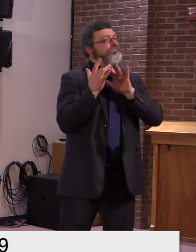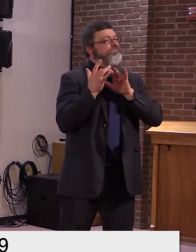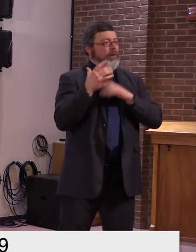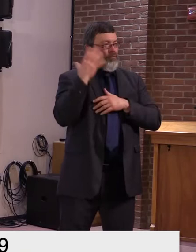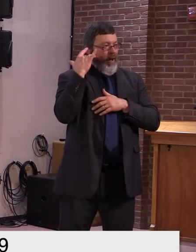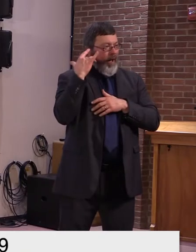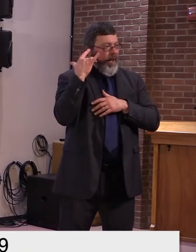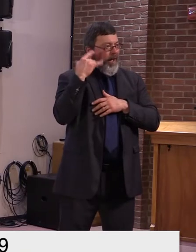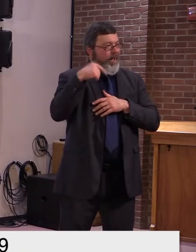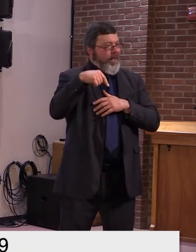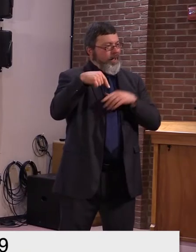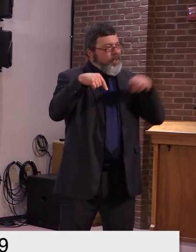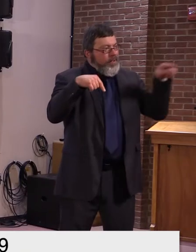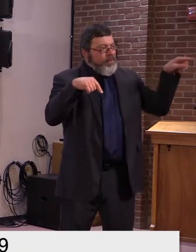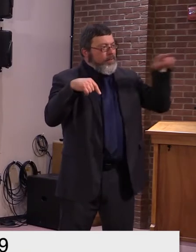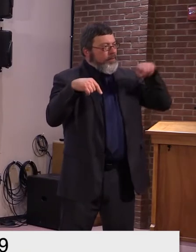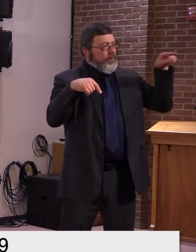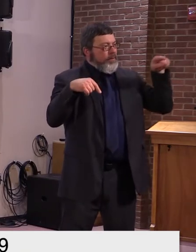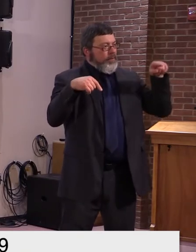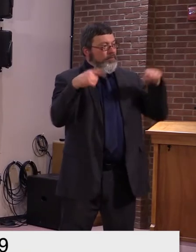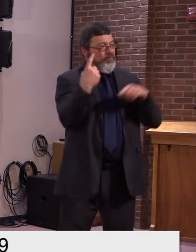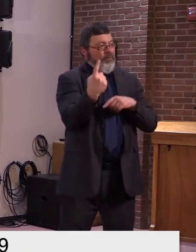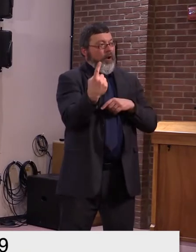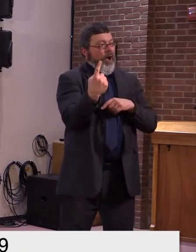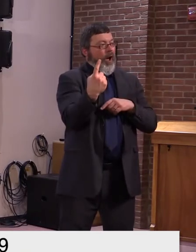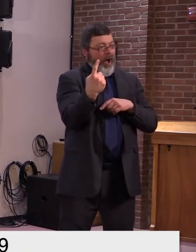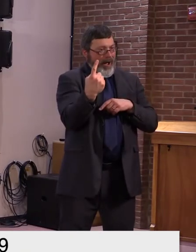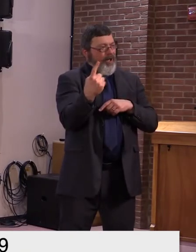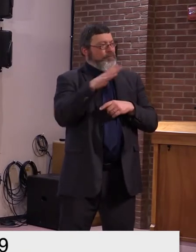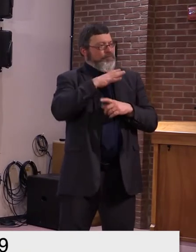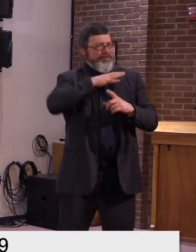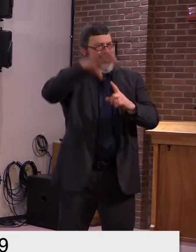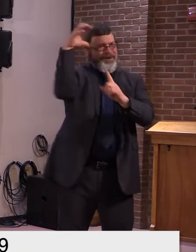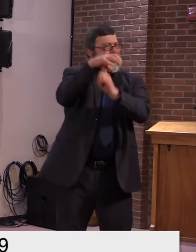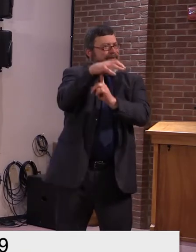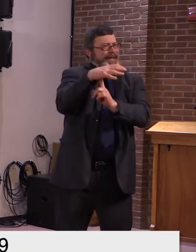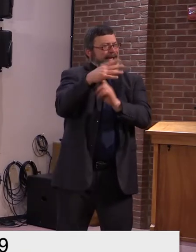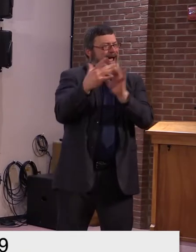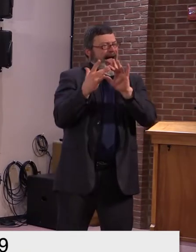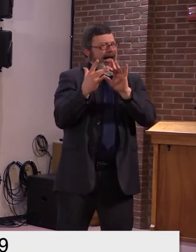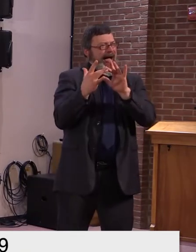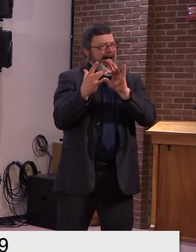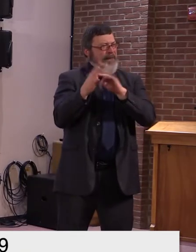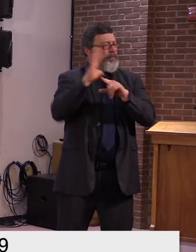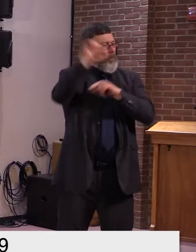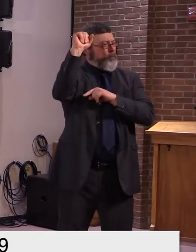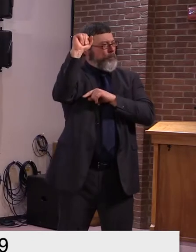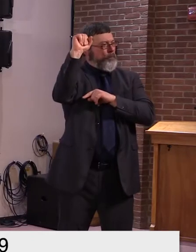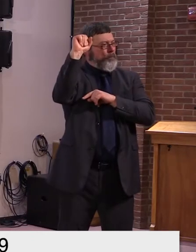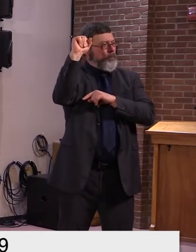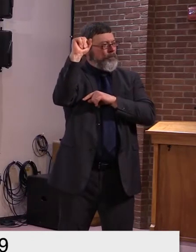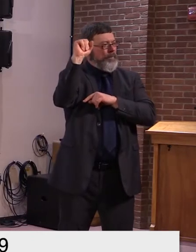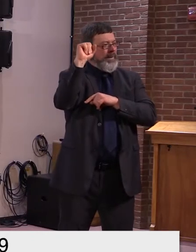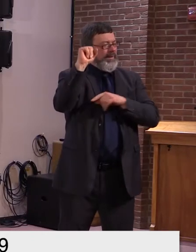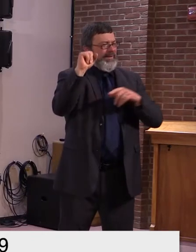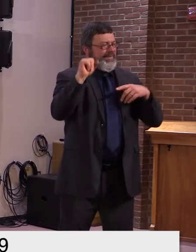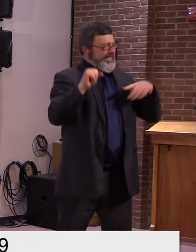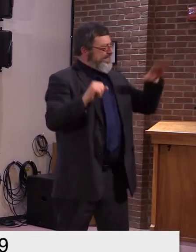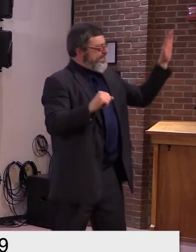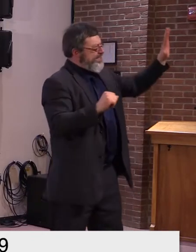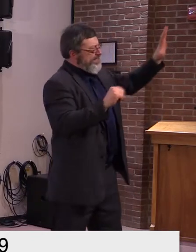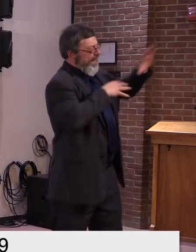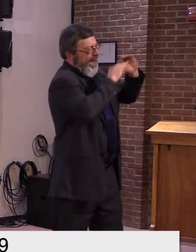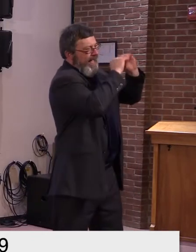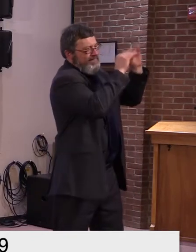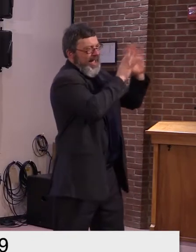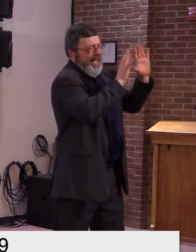quadrant had high-speed internet, it meant everybody had it. Well, of course, we know that's not true, but it was proven when the Public Service Department did